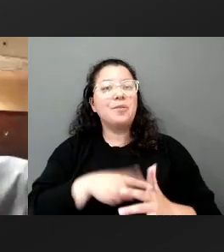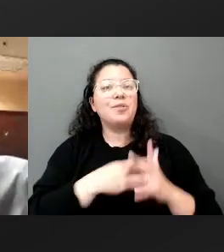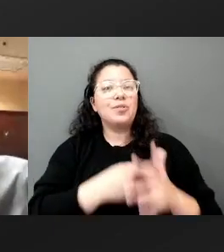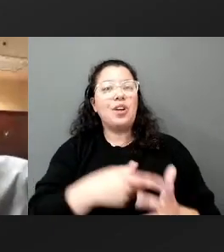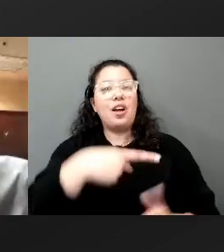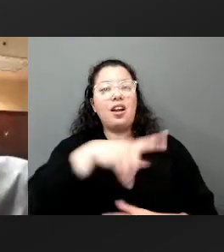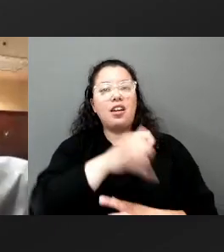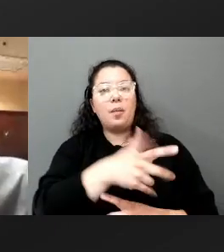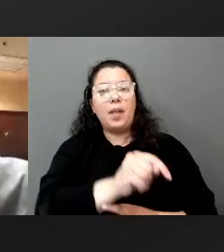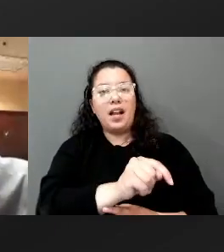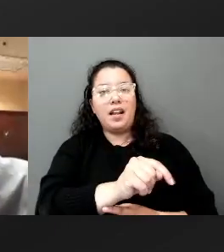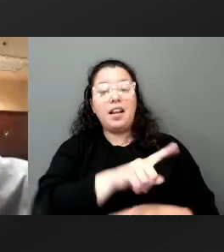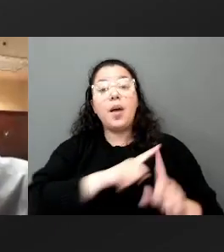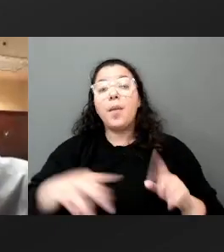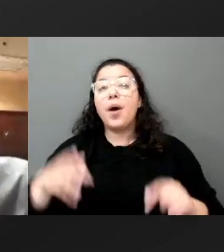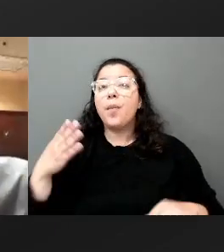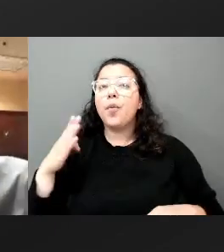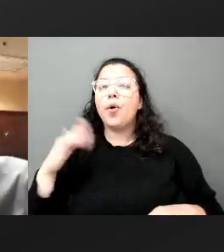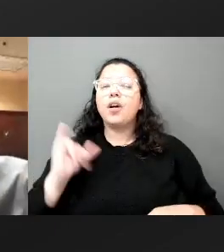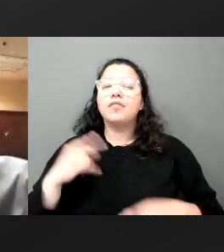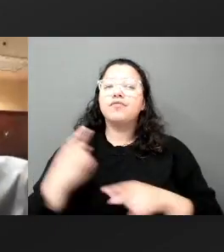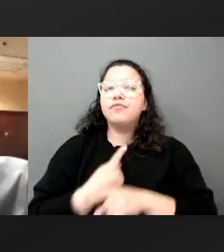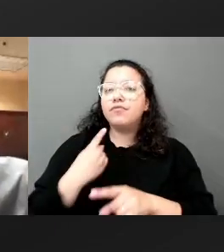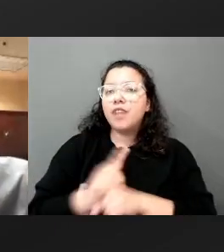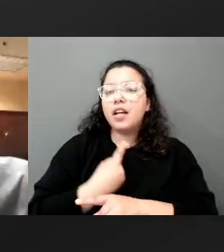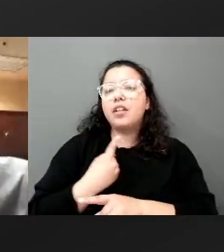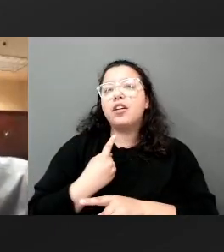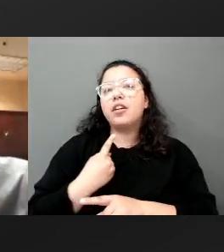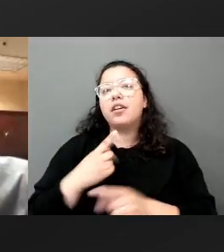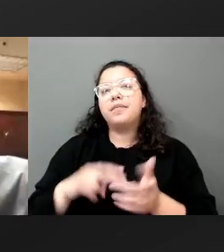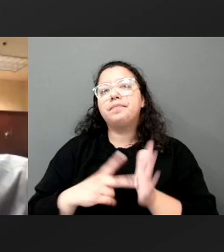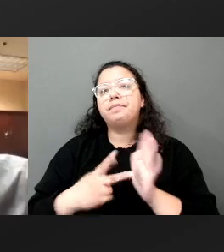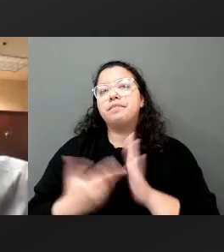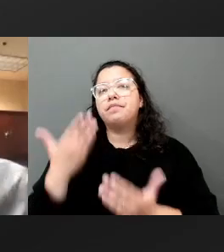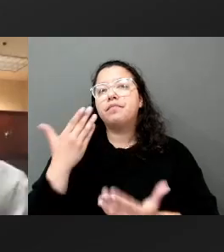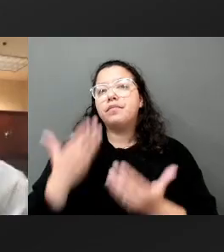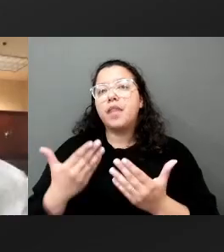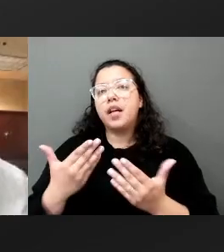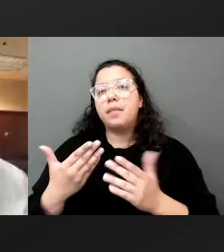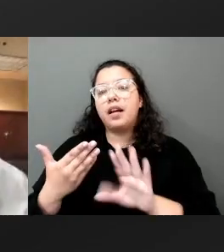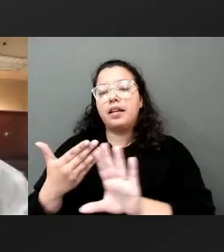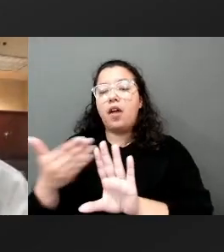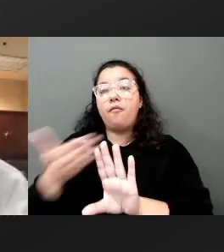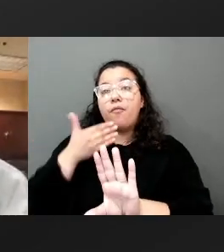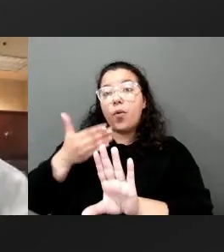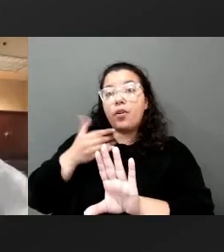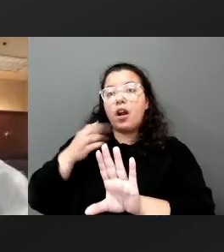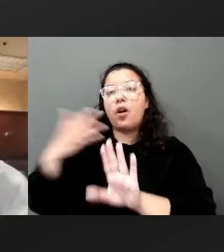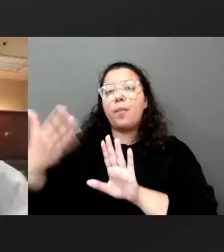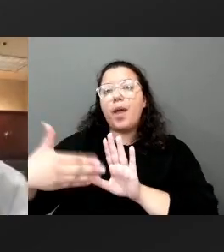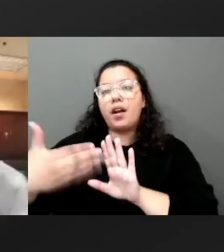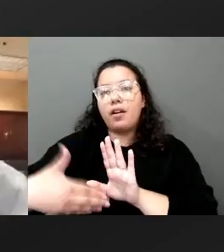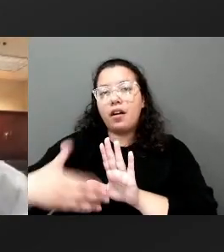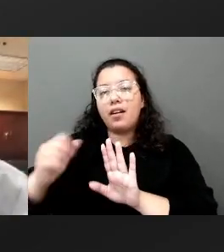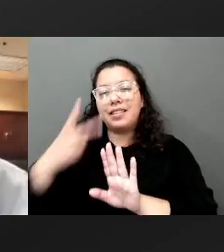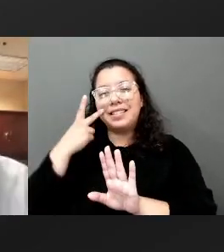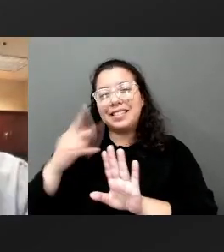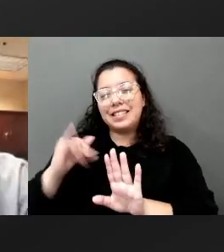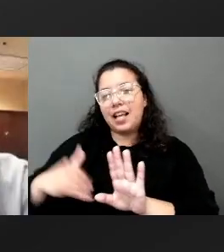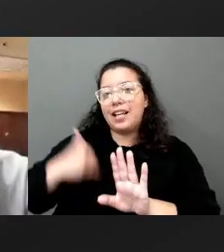regular stars. They're probably in the foreground and the background, and probably not young. So it just makes it really easy to figure out what's